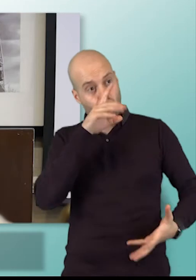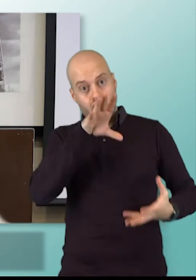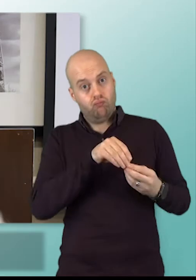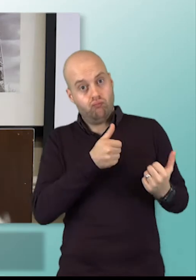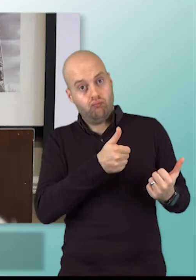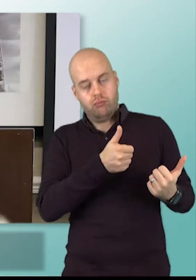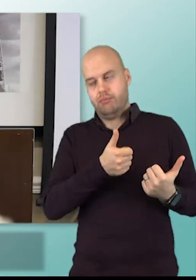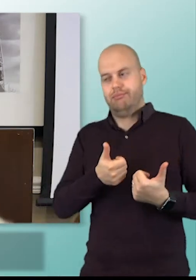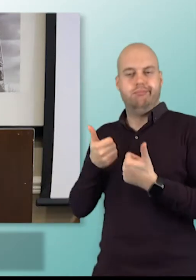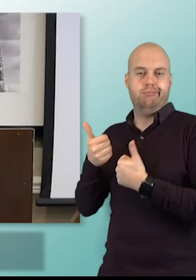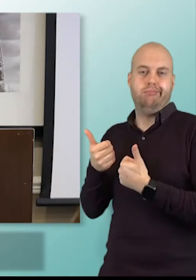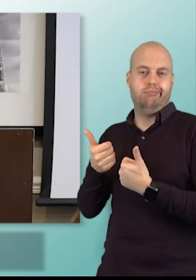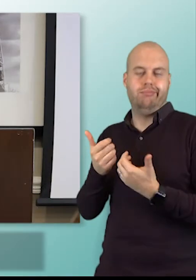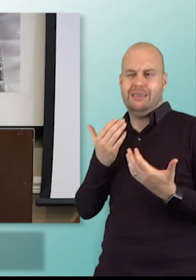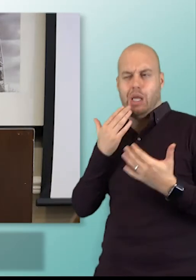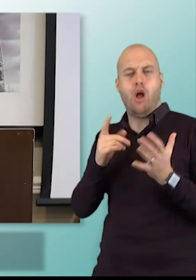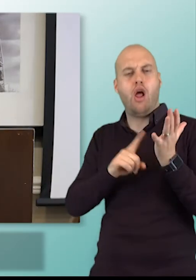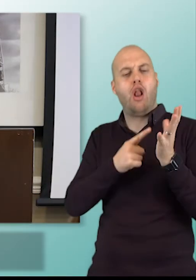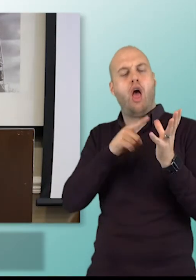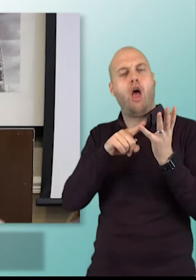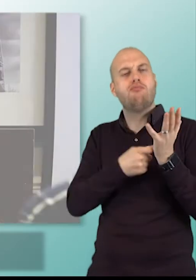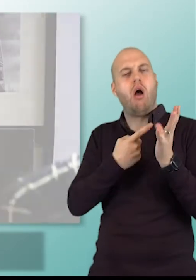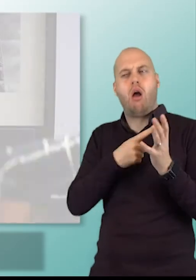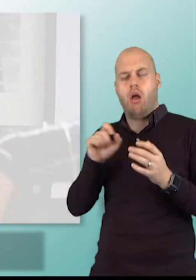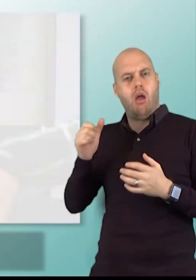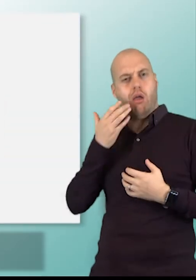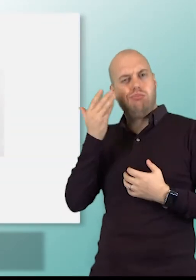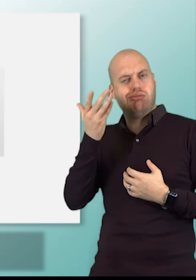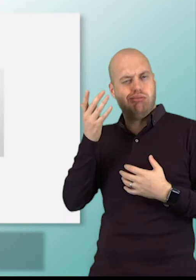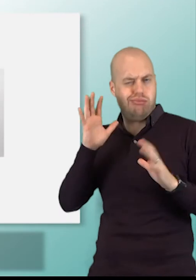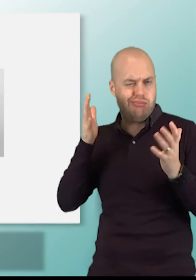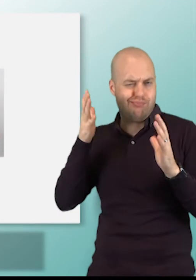Sure. Firstly, huge thanks to Laura for that session and to you for helping.